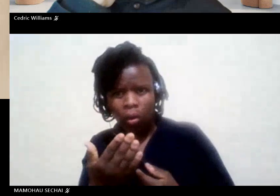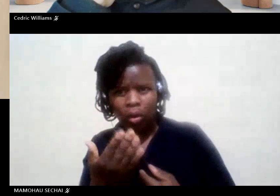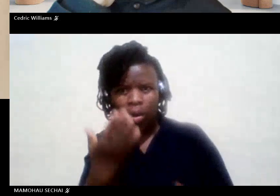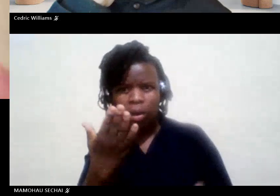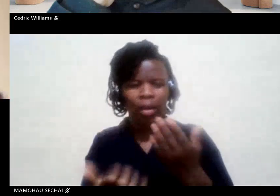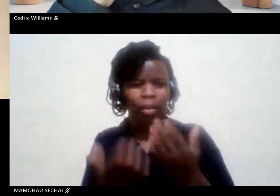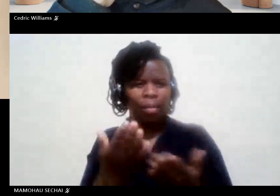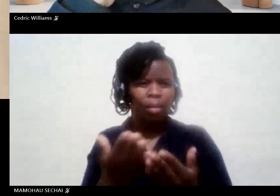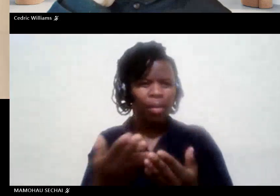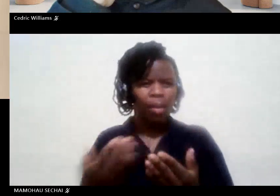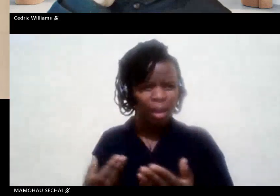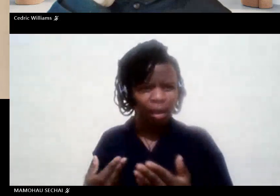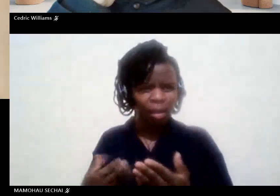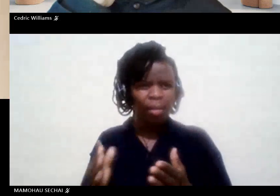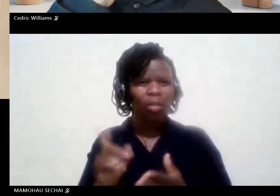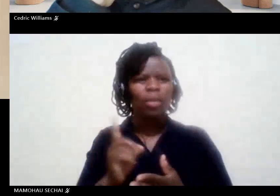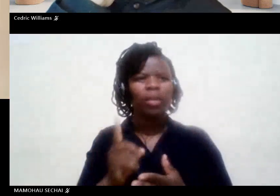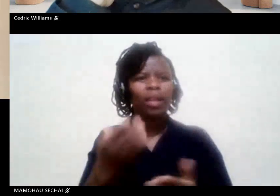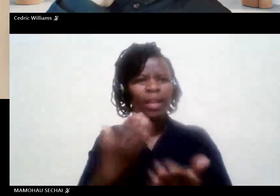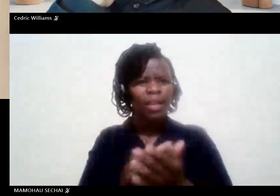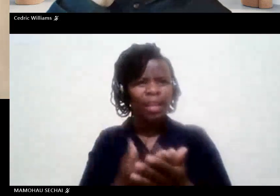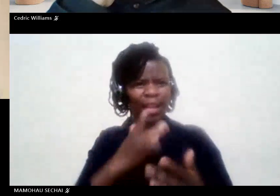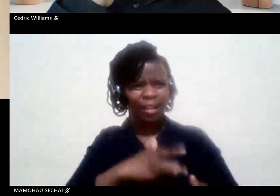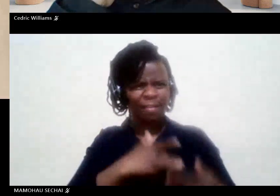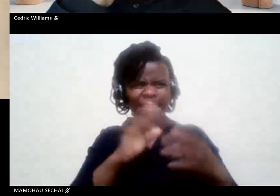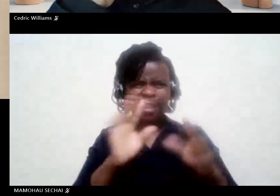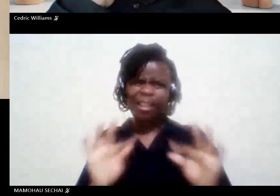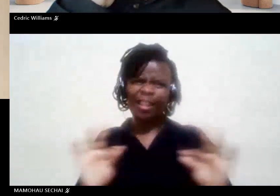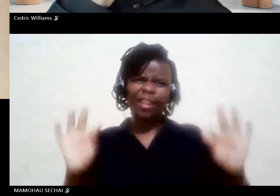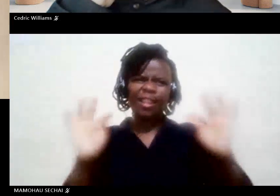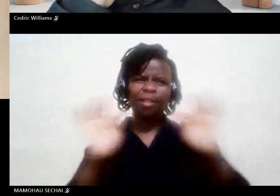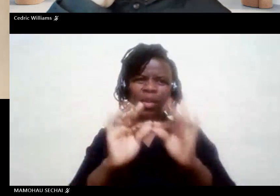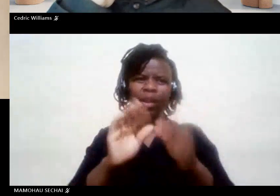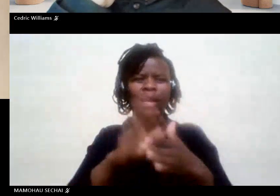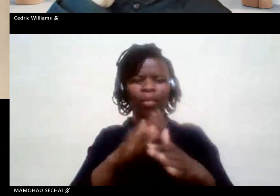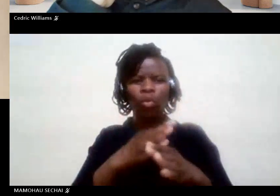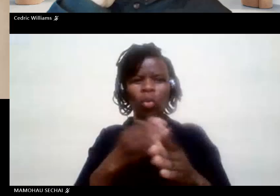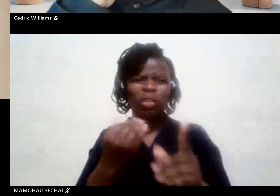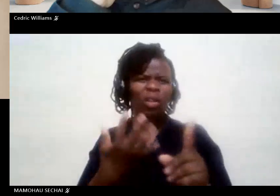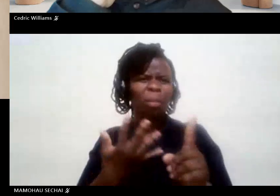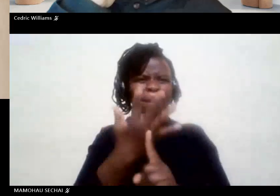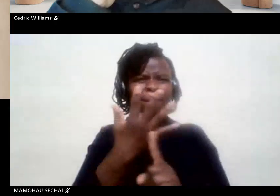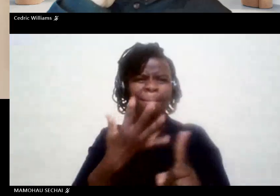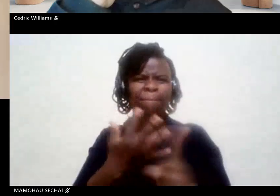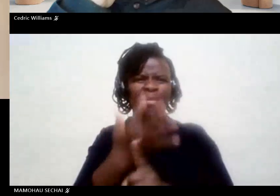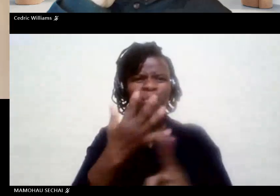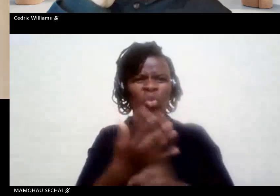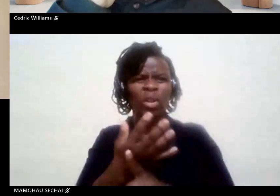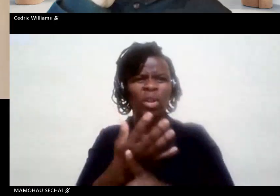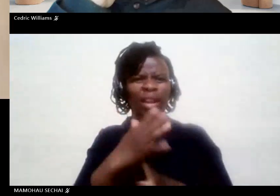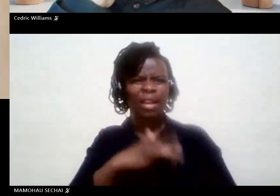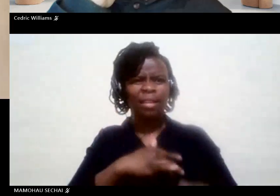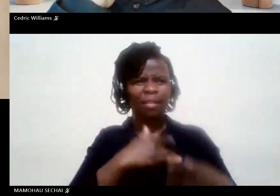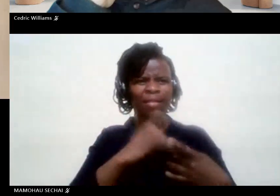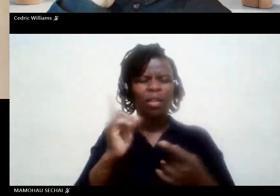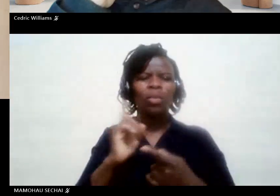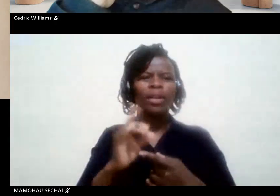to be able to feel important. Because a bully is always someone who feels insignificant. And because of that, they need to act it out.